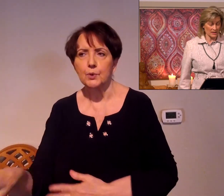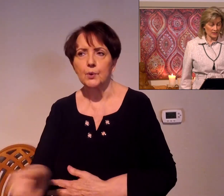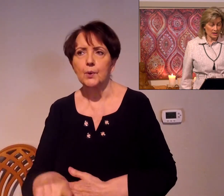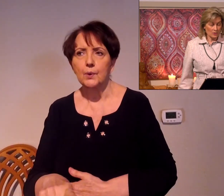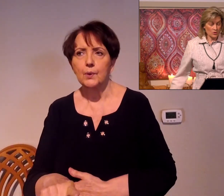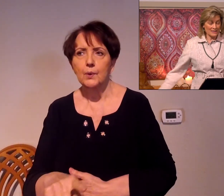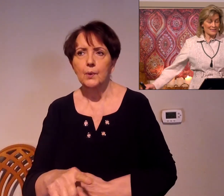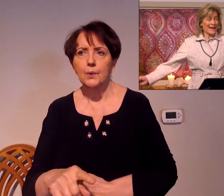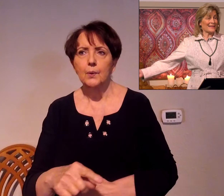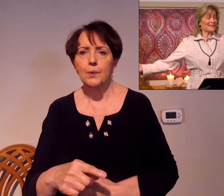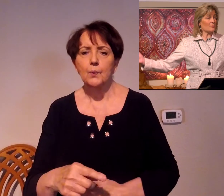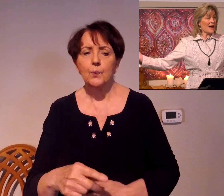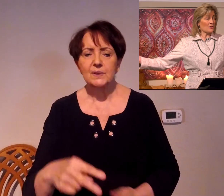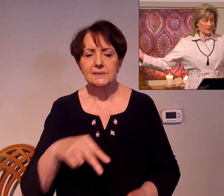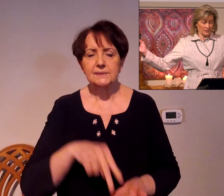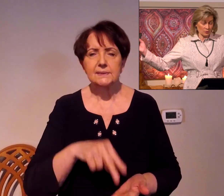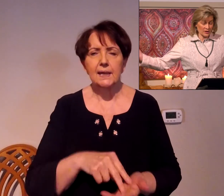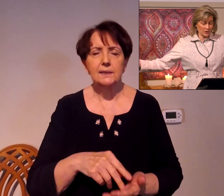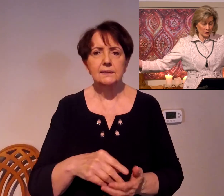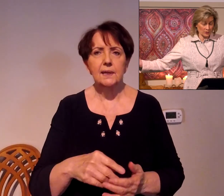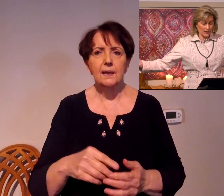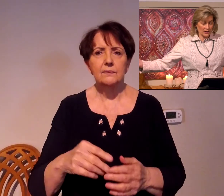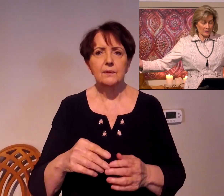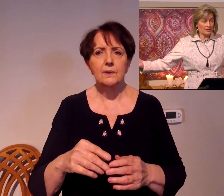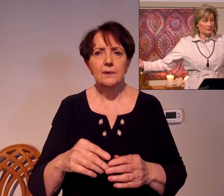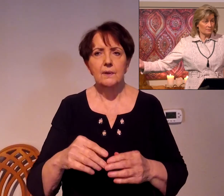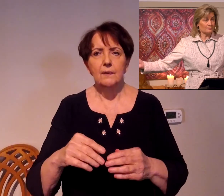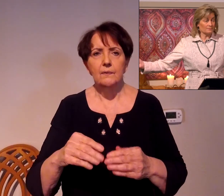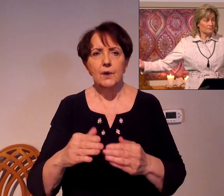it to be. We stand at the mouth of a river.